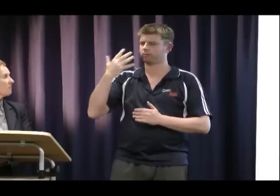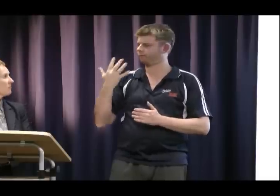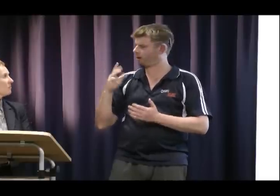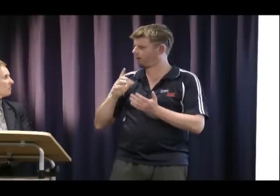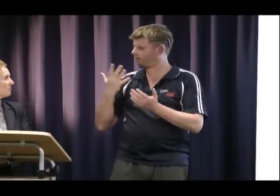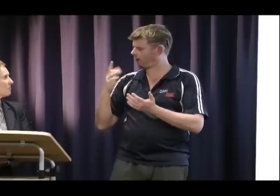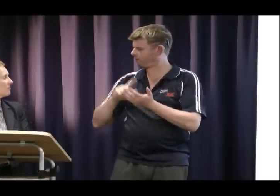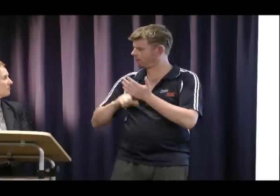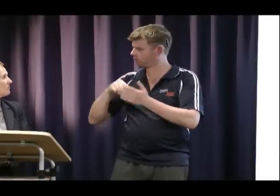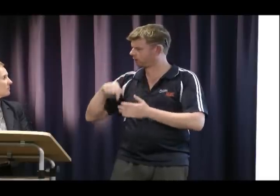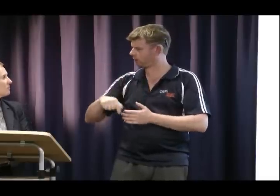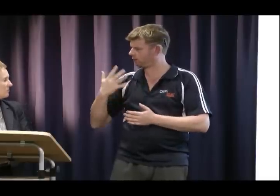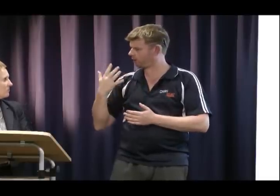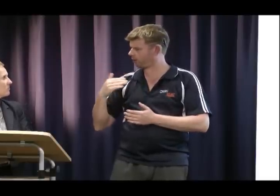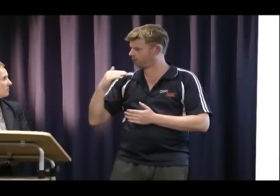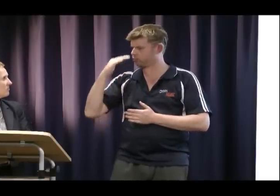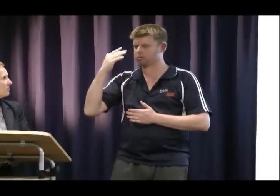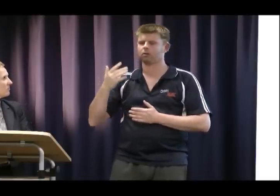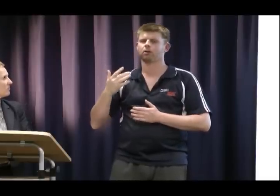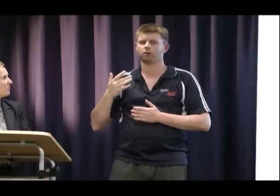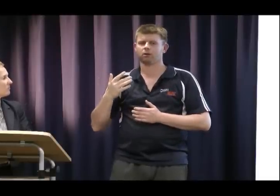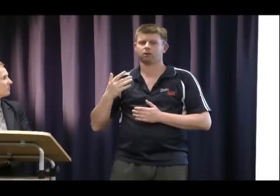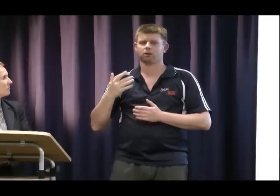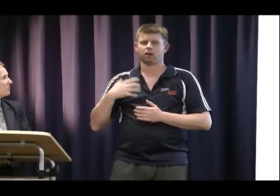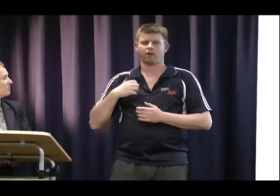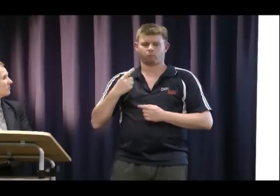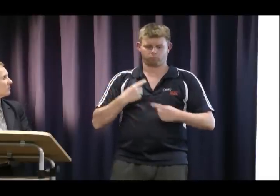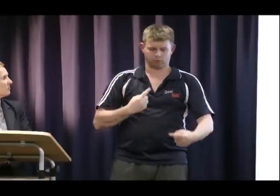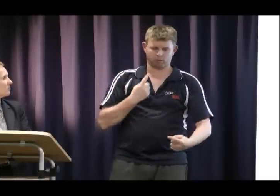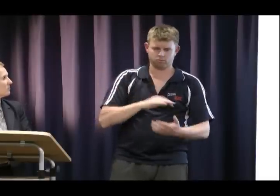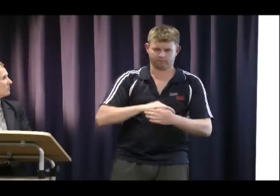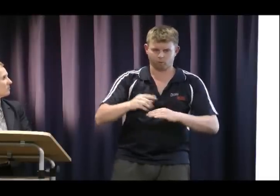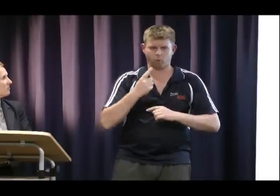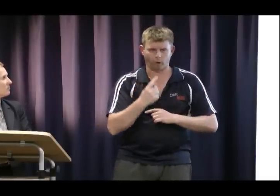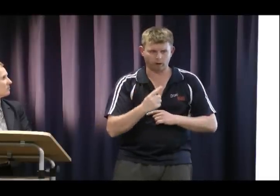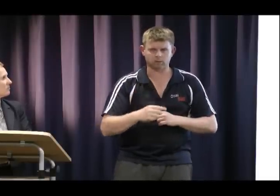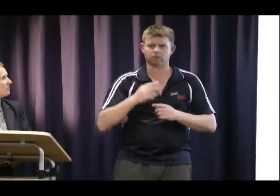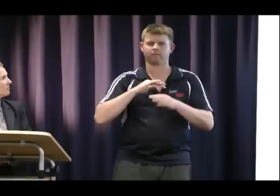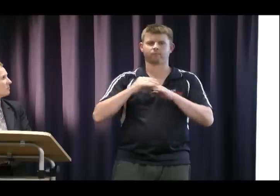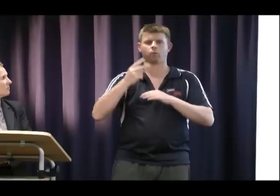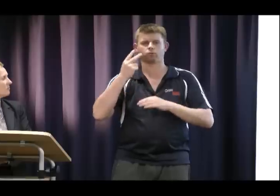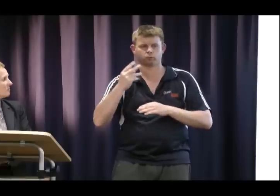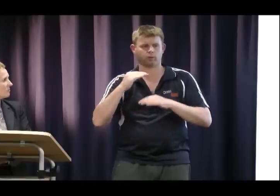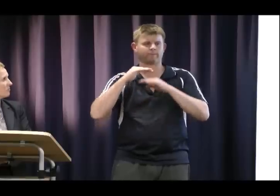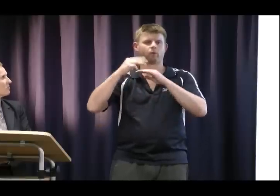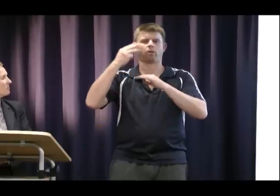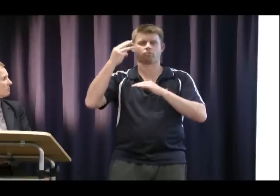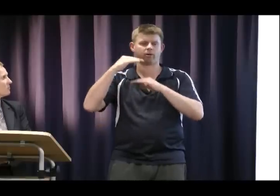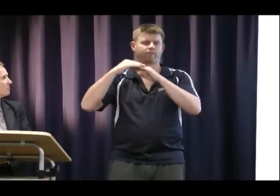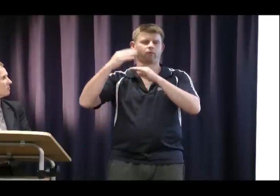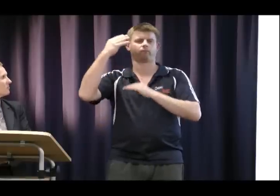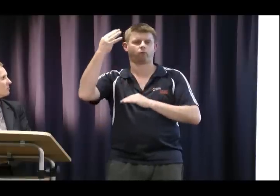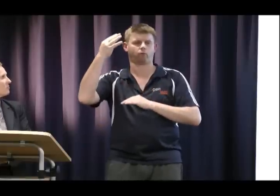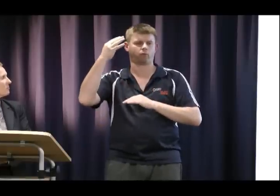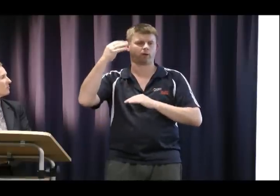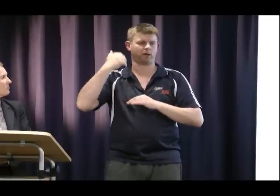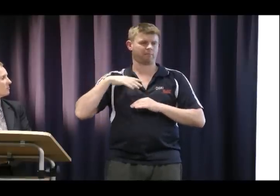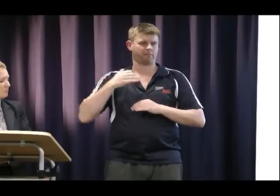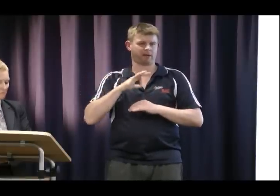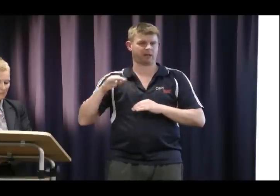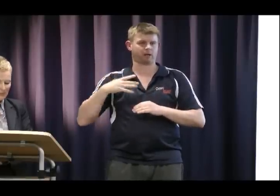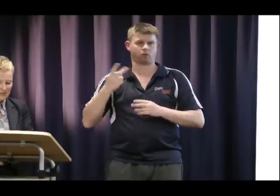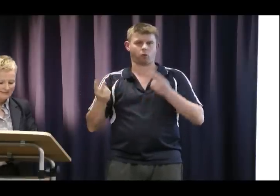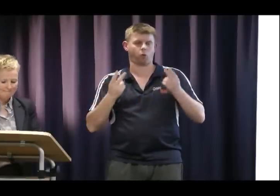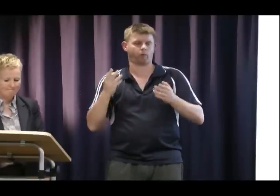And you've mentioned before that this building has 5 levels. We've got ground floor 1, 2, 3, 4 and